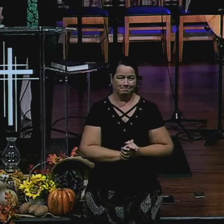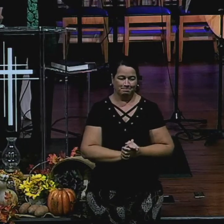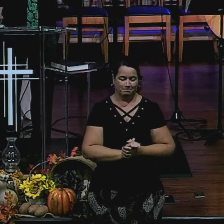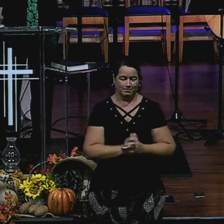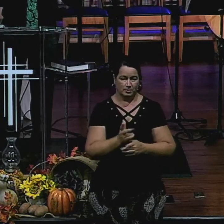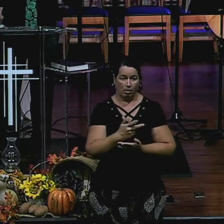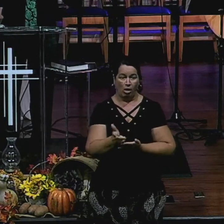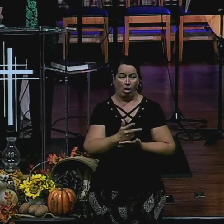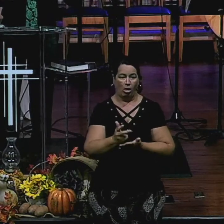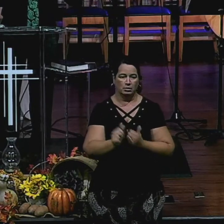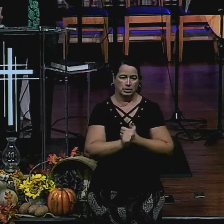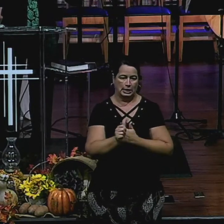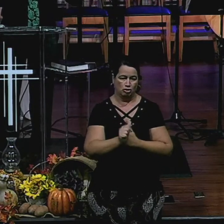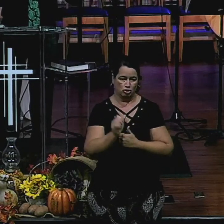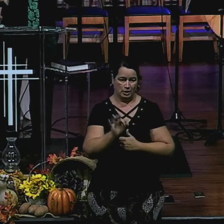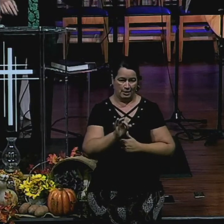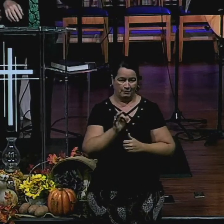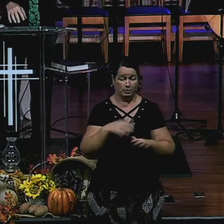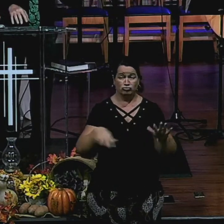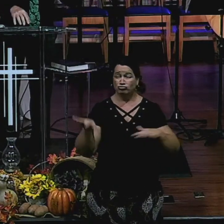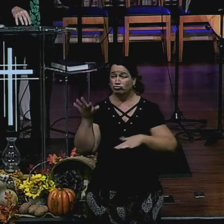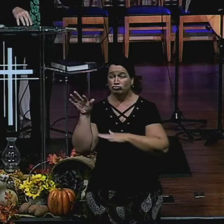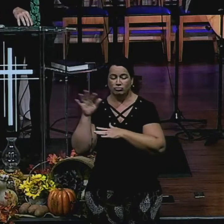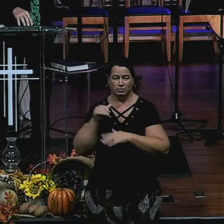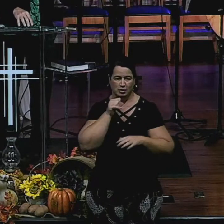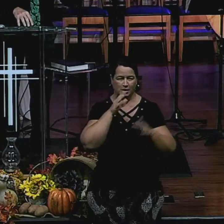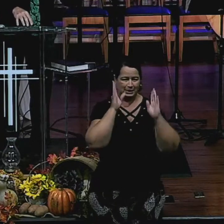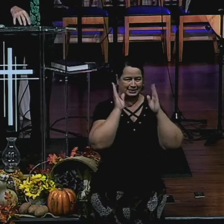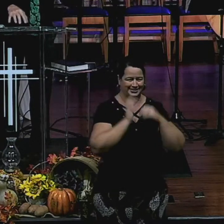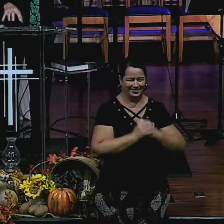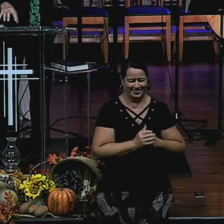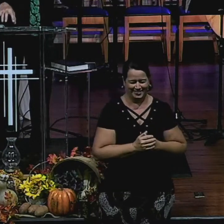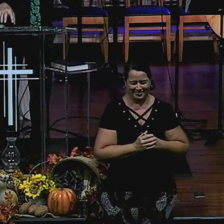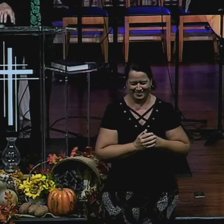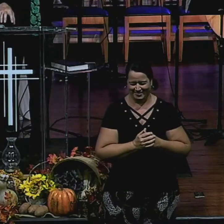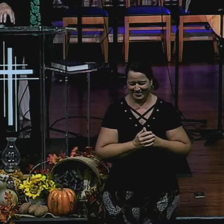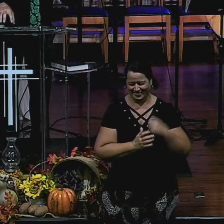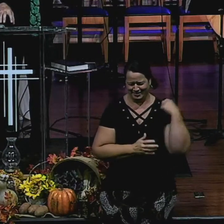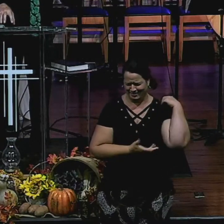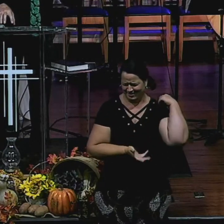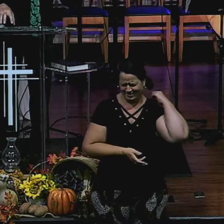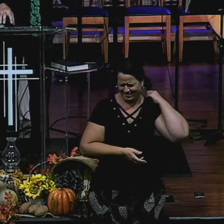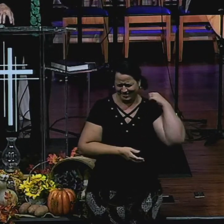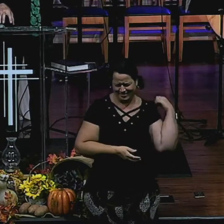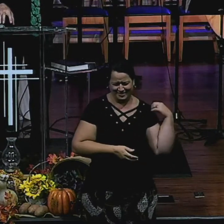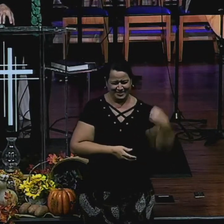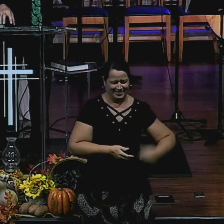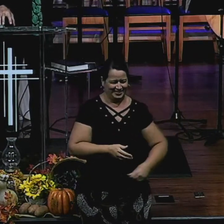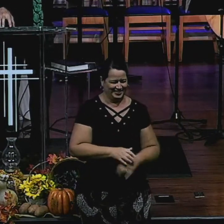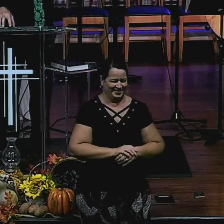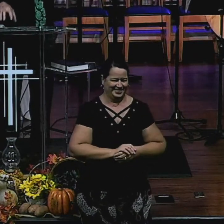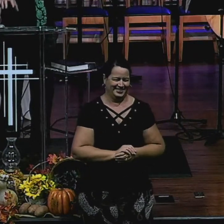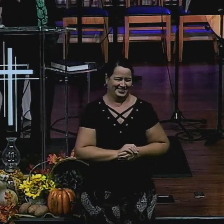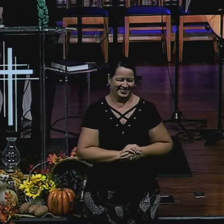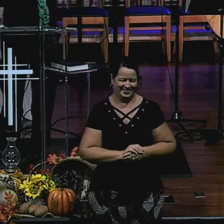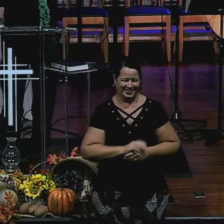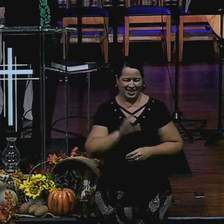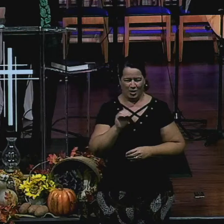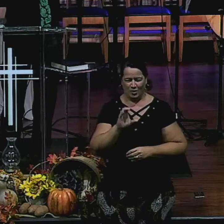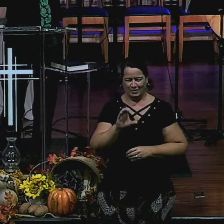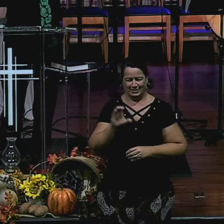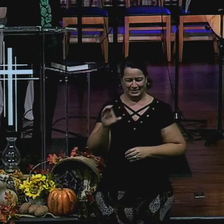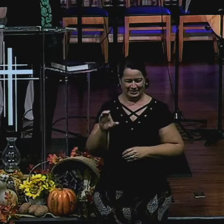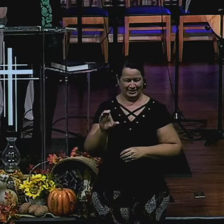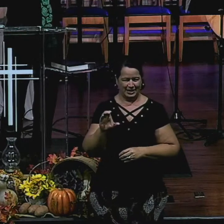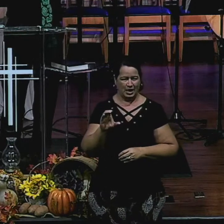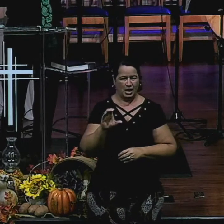very dangerous if you're just wandering around not paying attention. Last two things I want to mention. OCC,